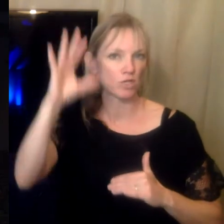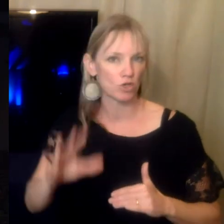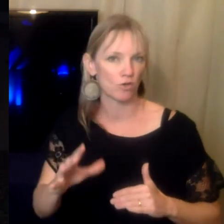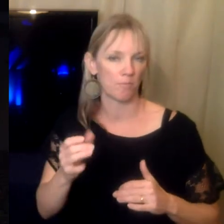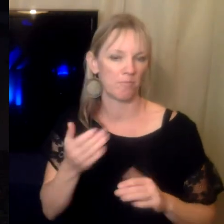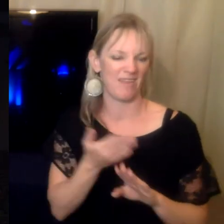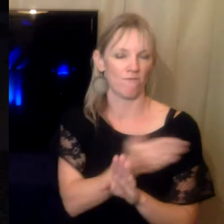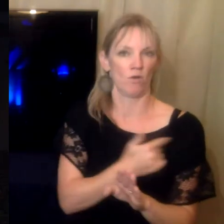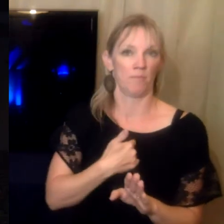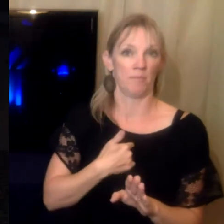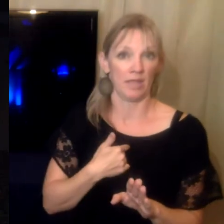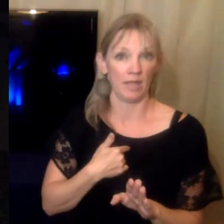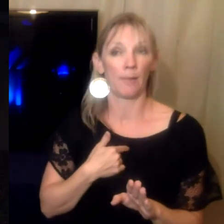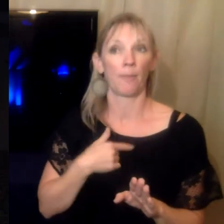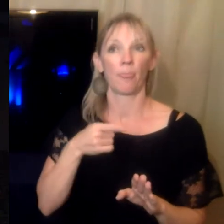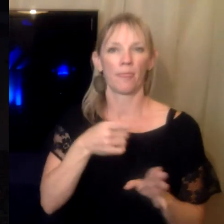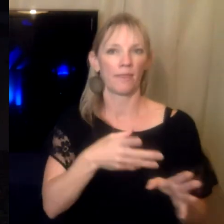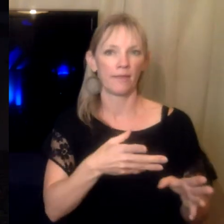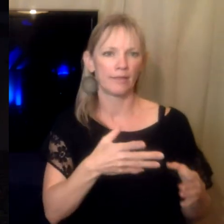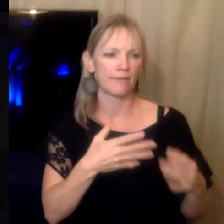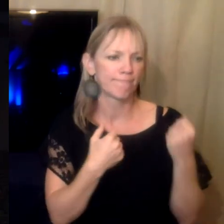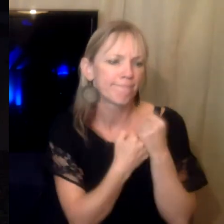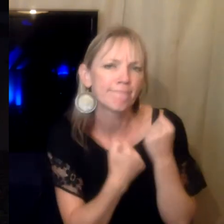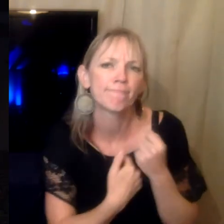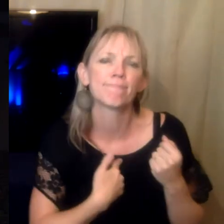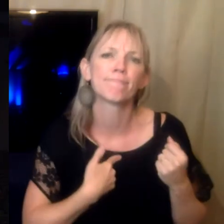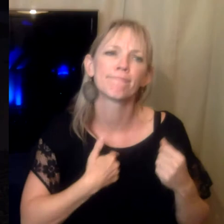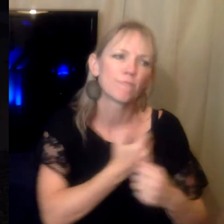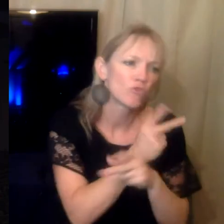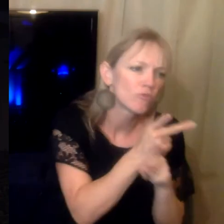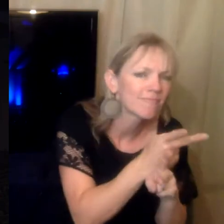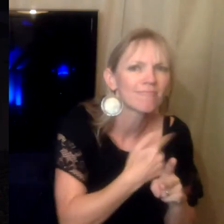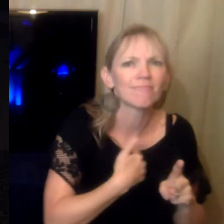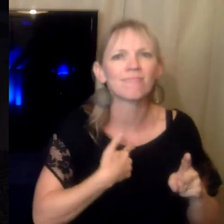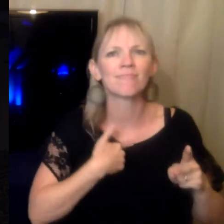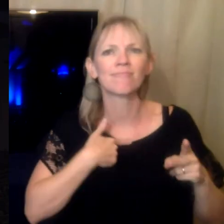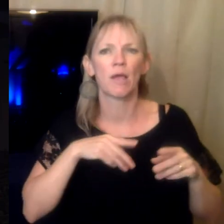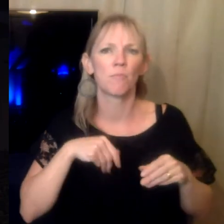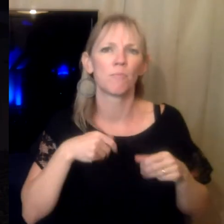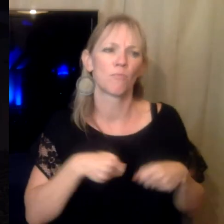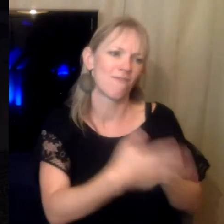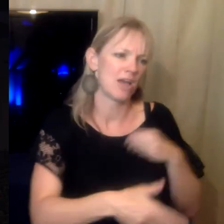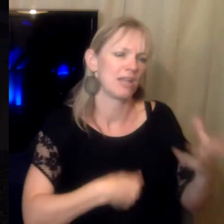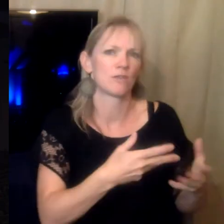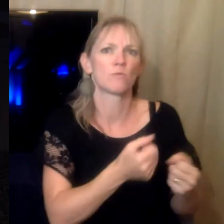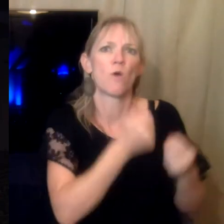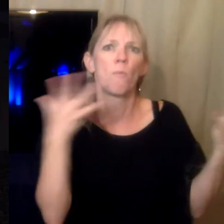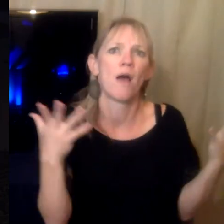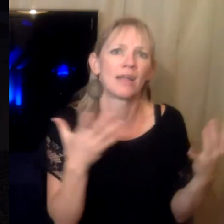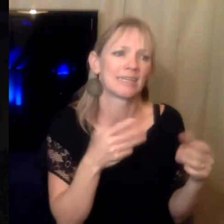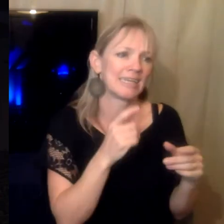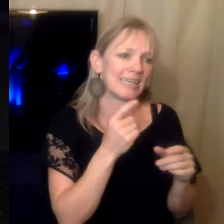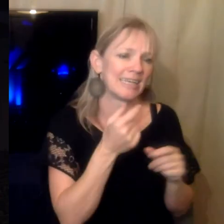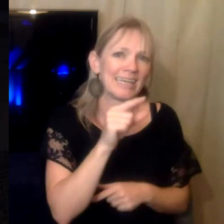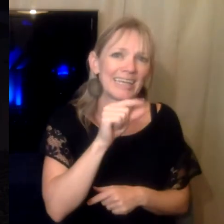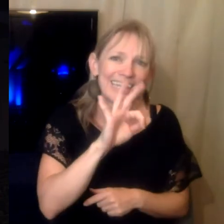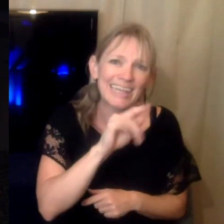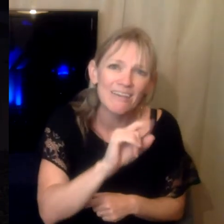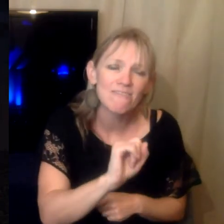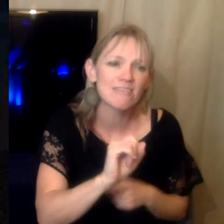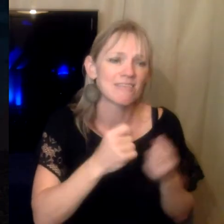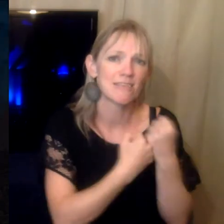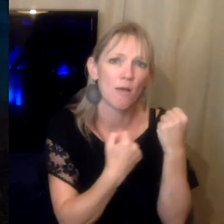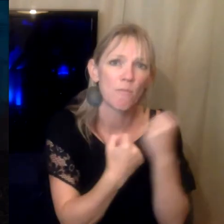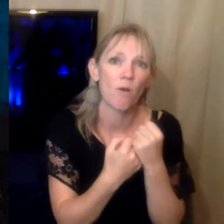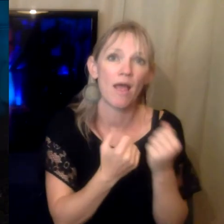he just took me under his wing. He gave me so many gifts and so much support. He helped me understand this